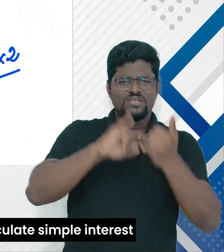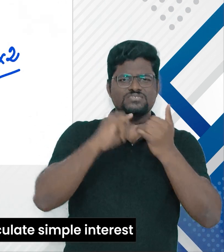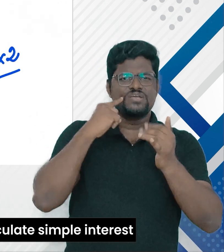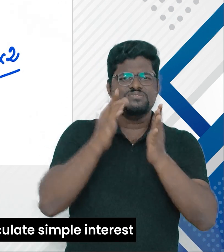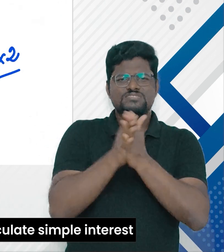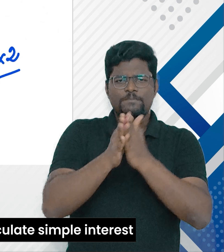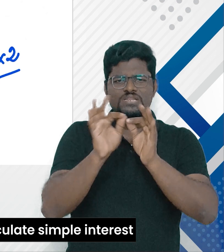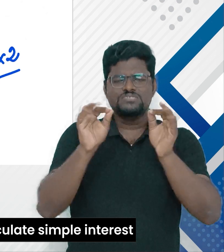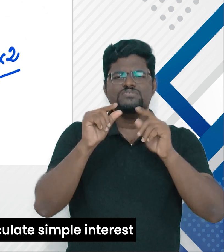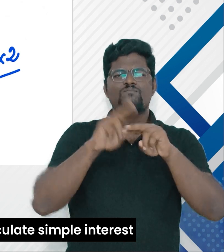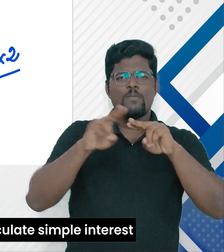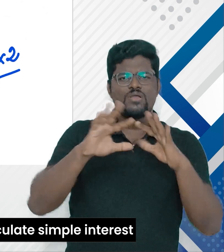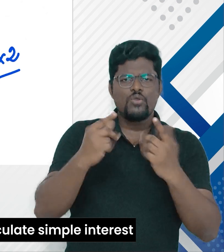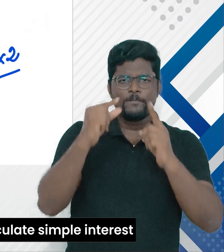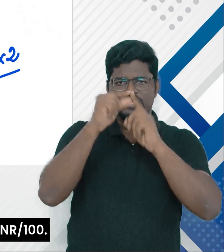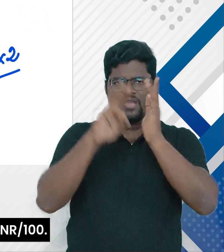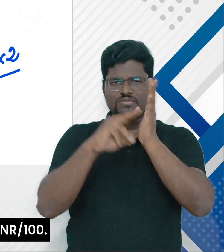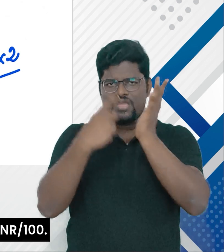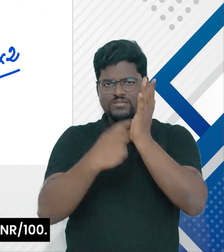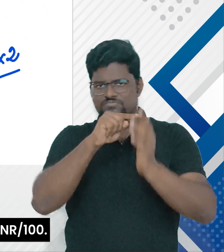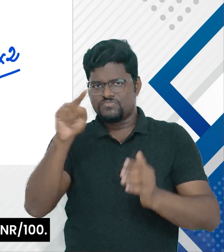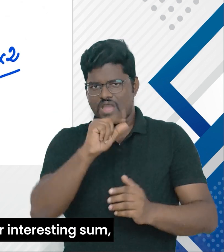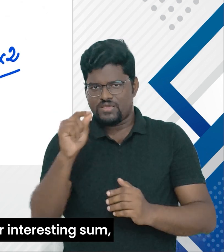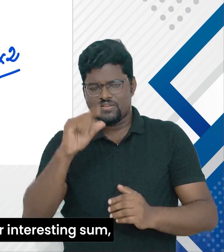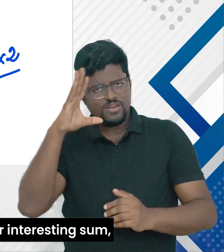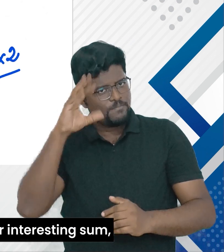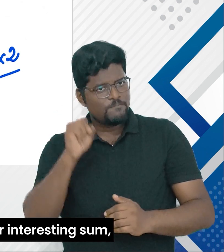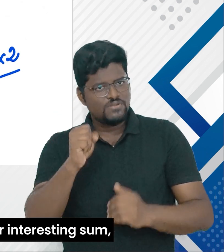Now we learn how to calculate simple interest.